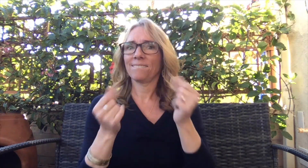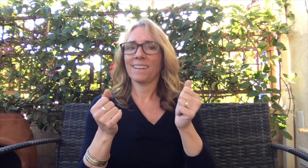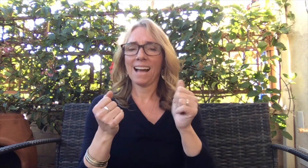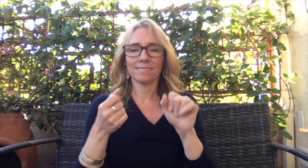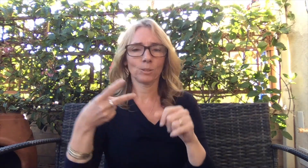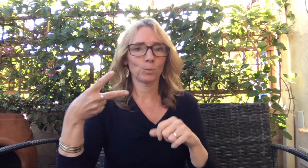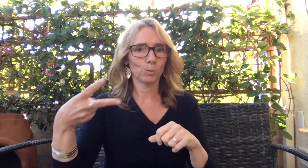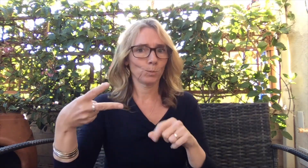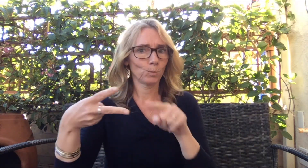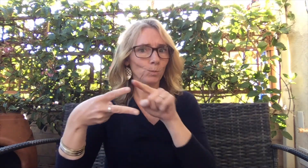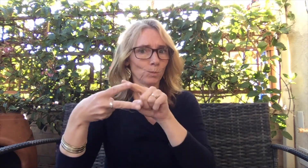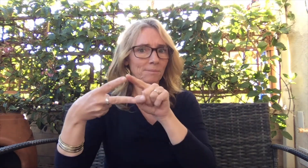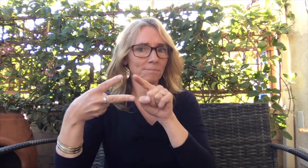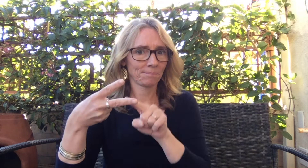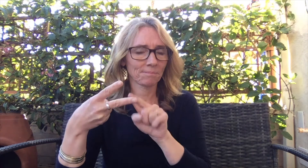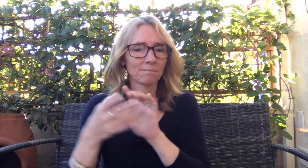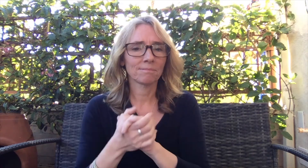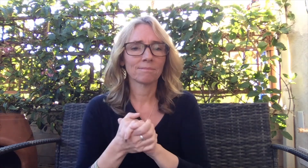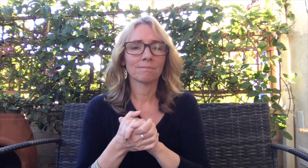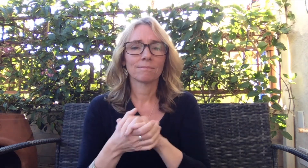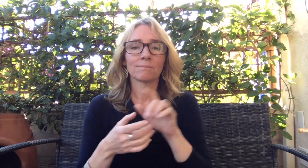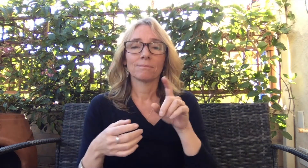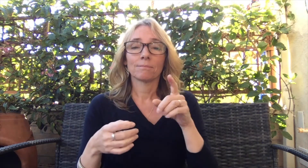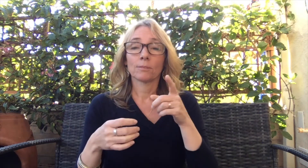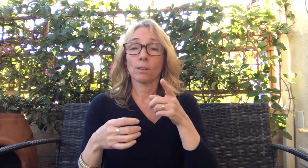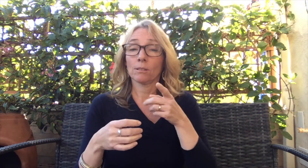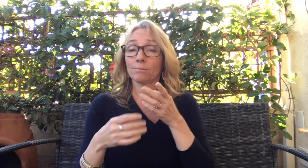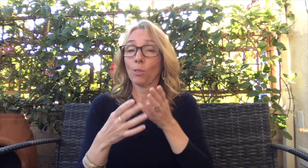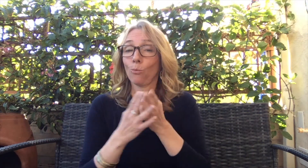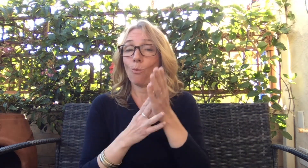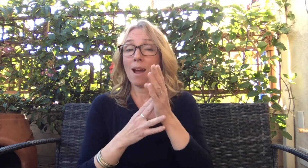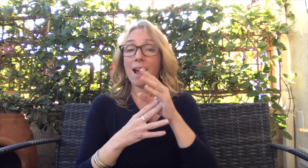Those two are the ones that immediately come to mind.